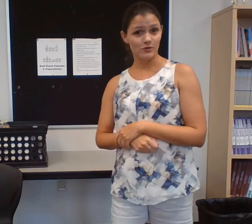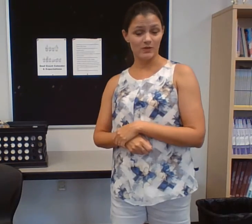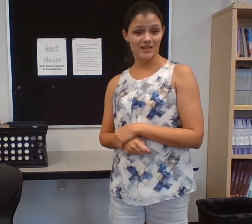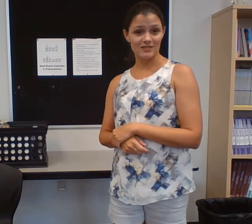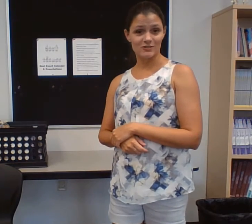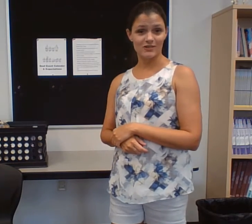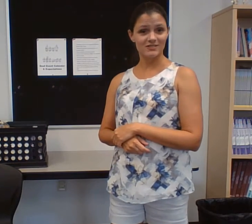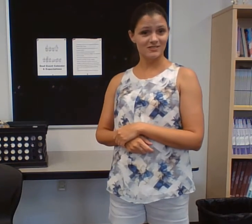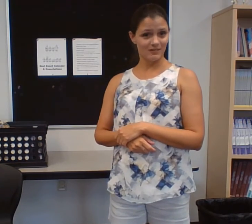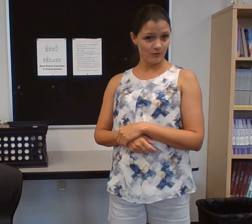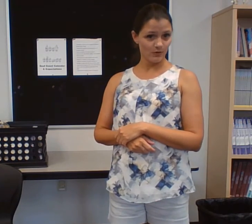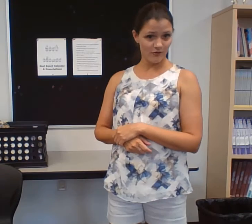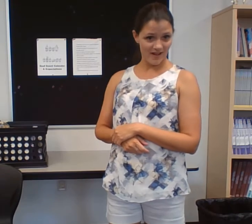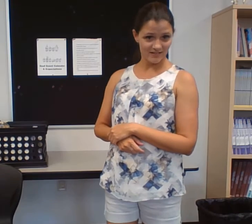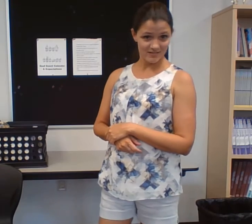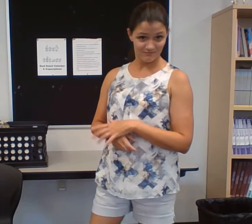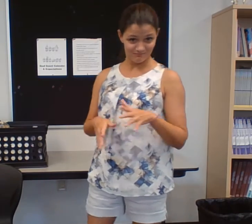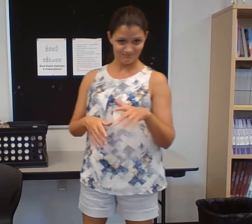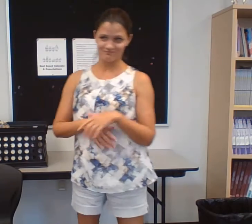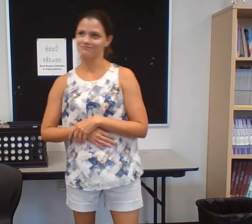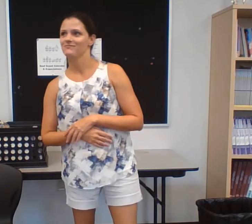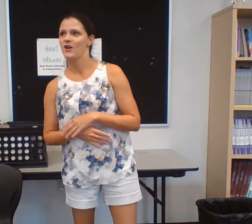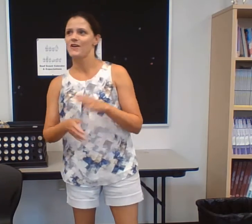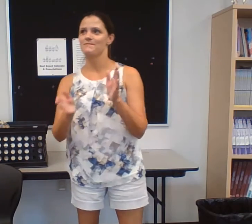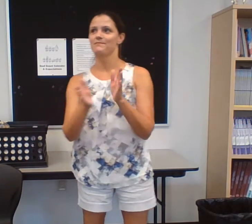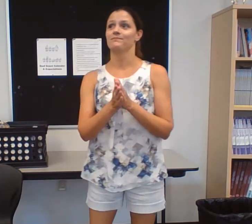what the answer is to see if you're correct. All right.